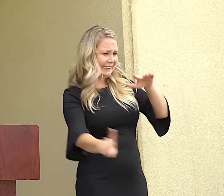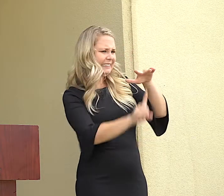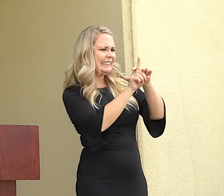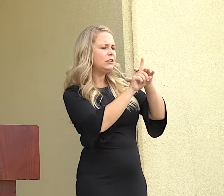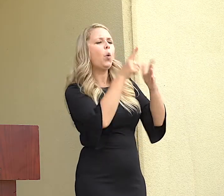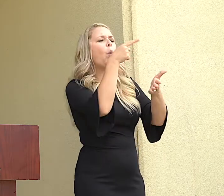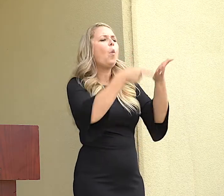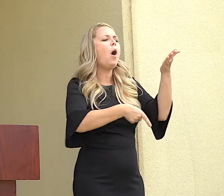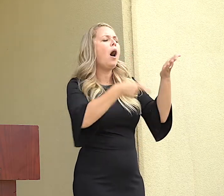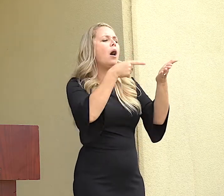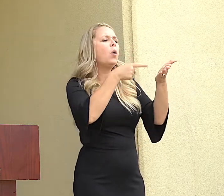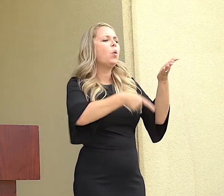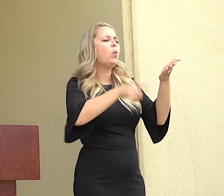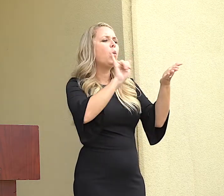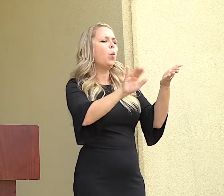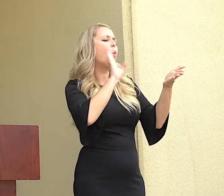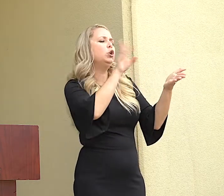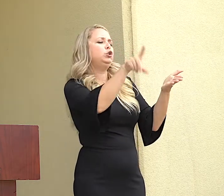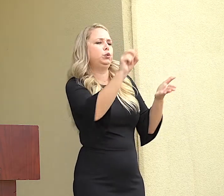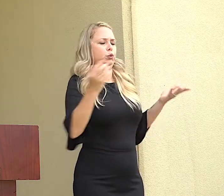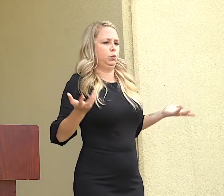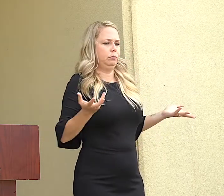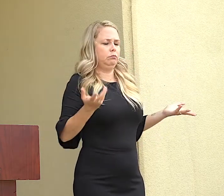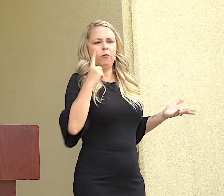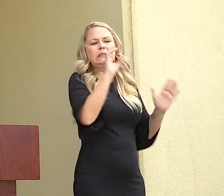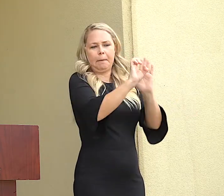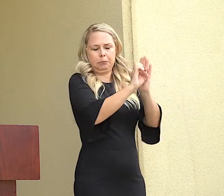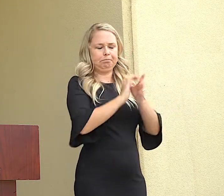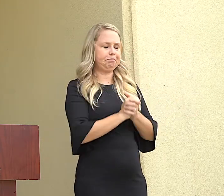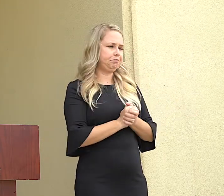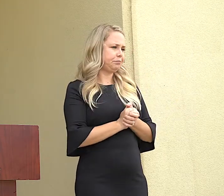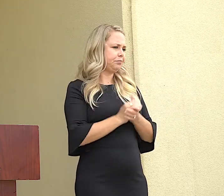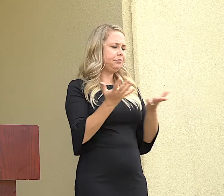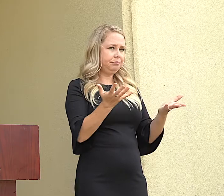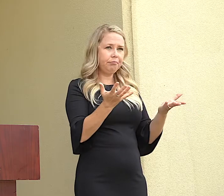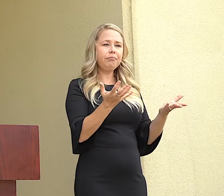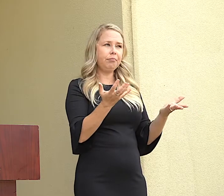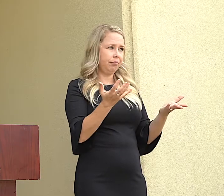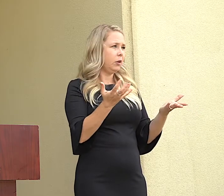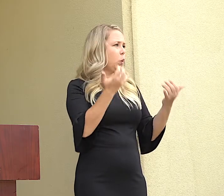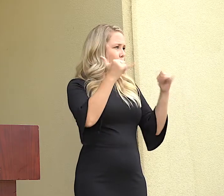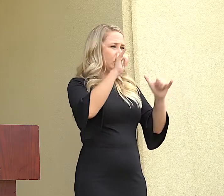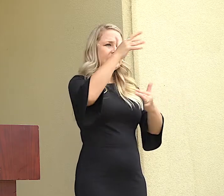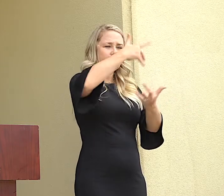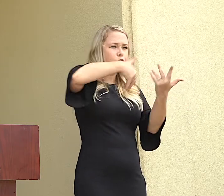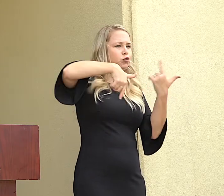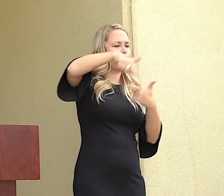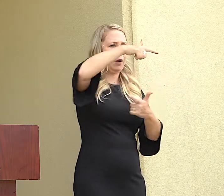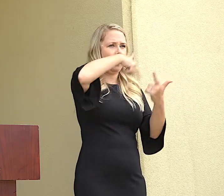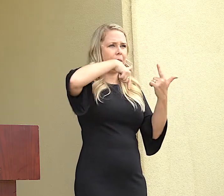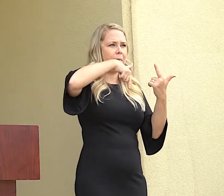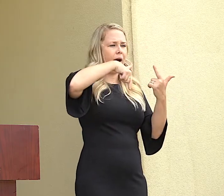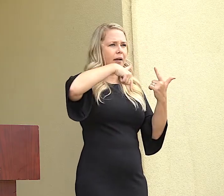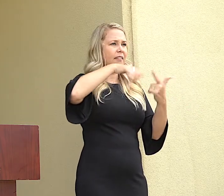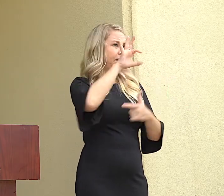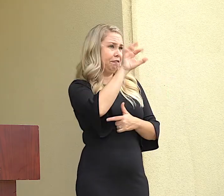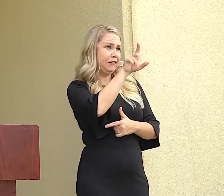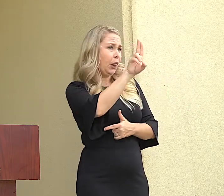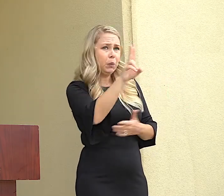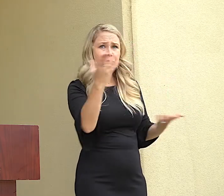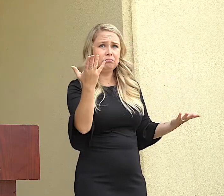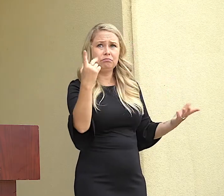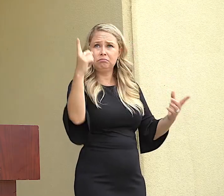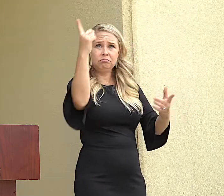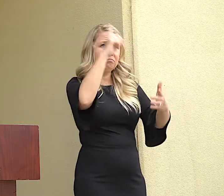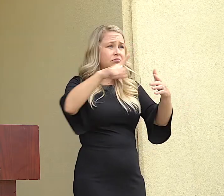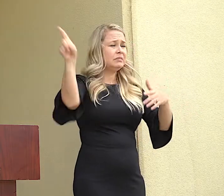what exactly would that individual do? So for example, we still are surrounded by flu, by